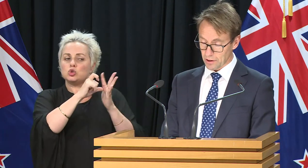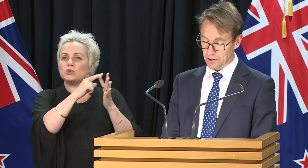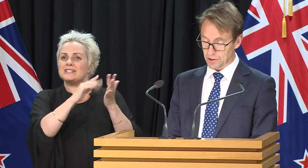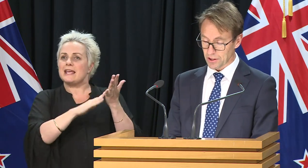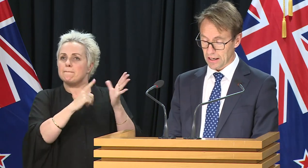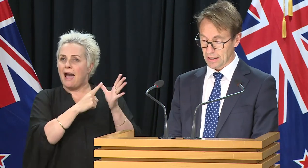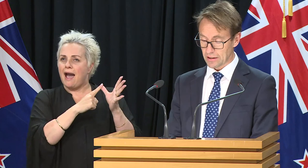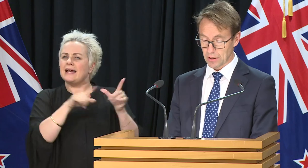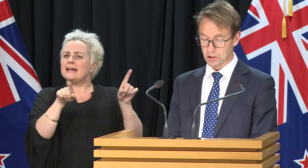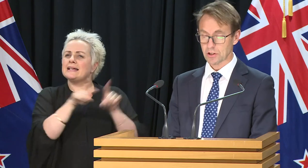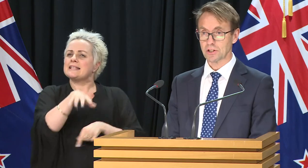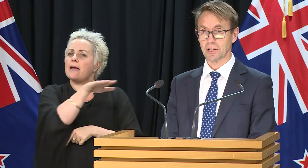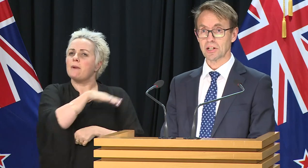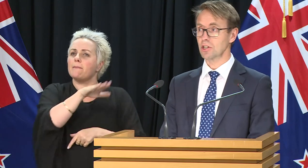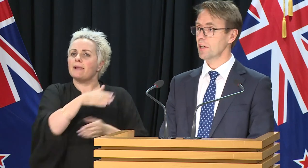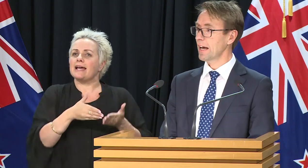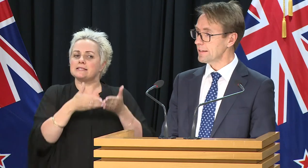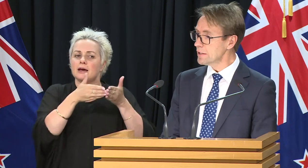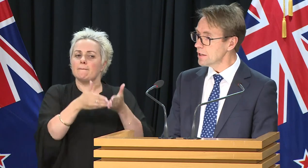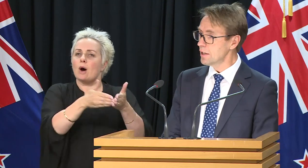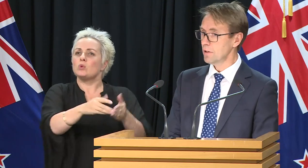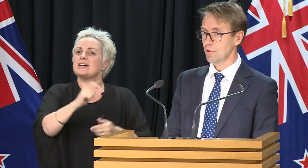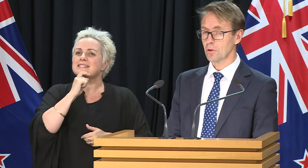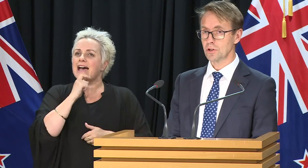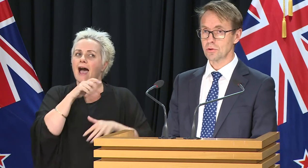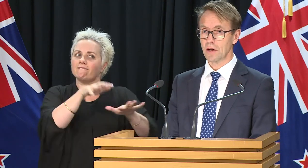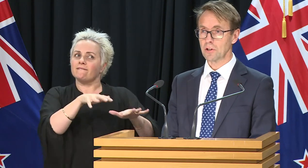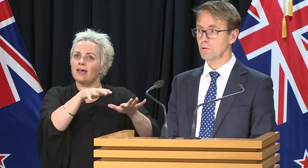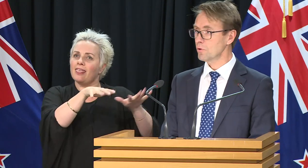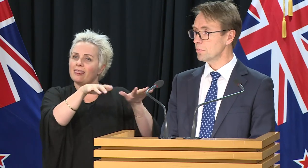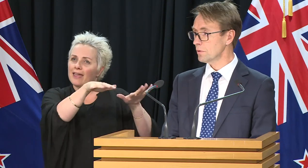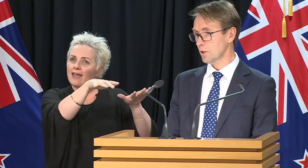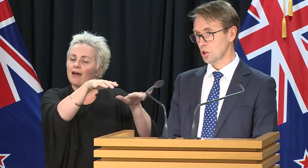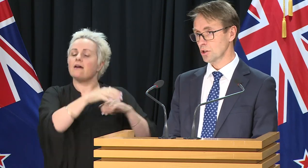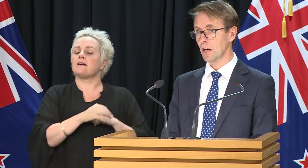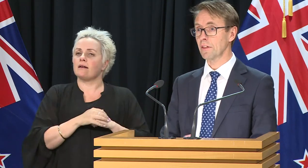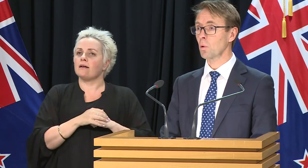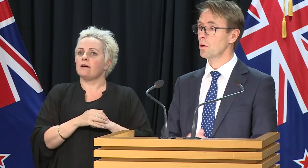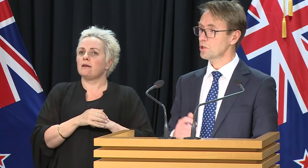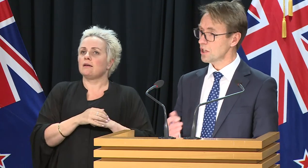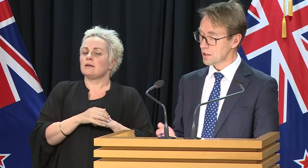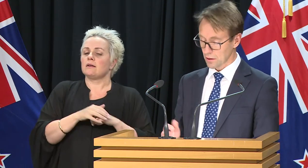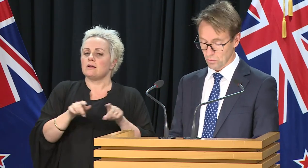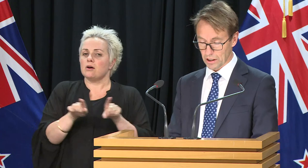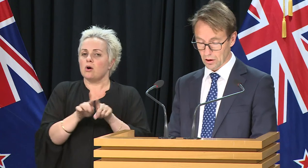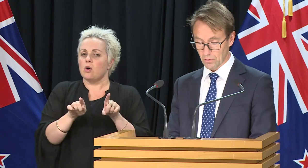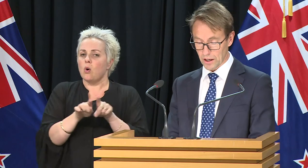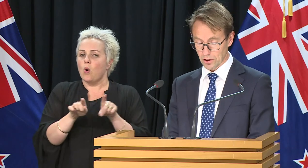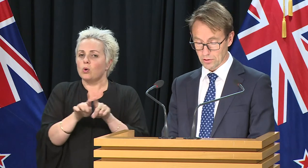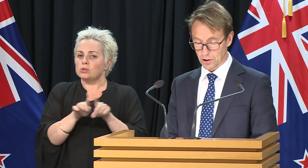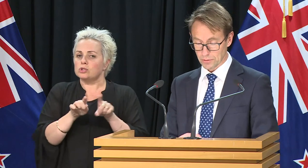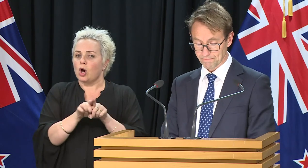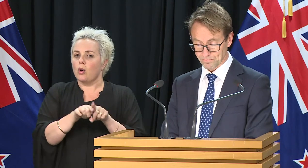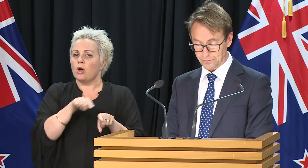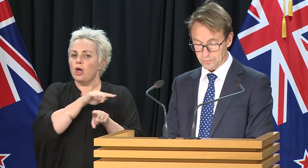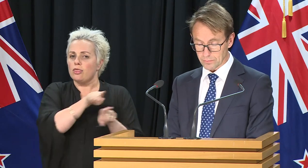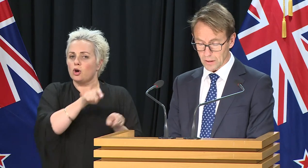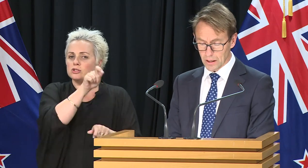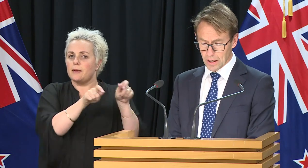international mariners are in managed isolation and, for those who have confirmed infection, in the quarantine wing of that